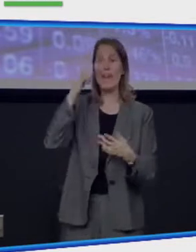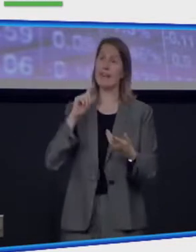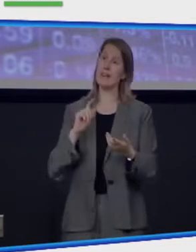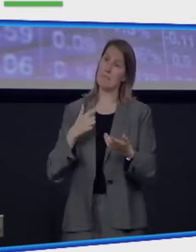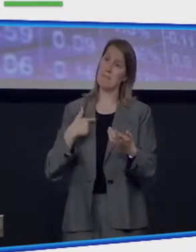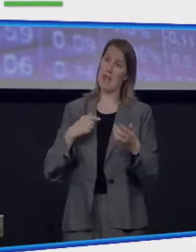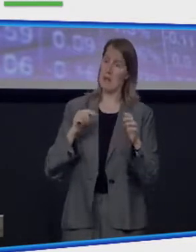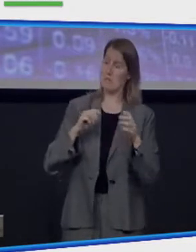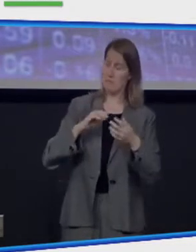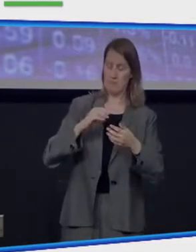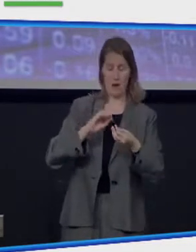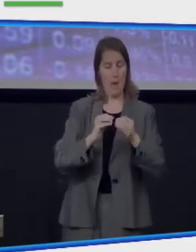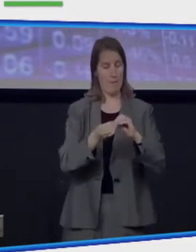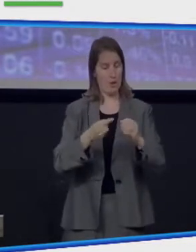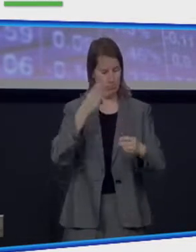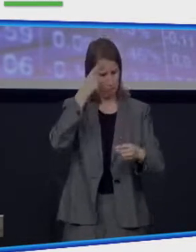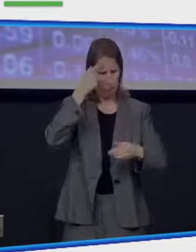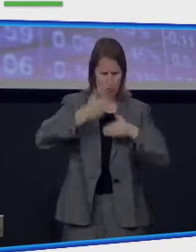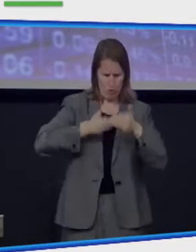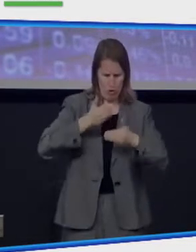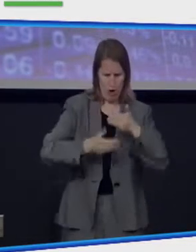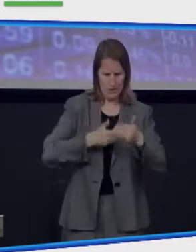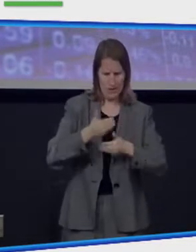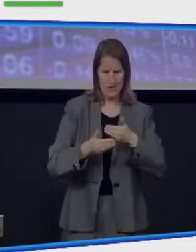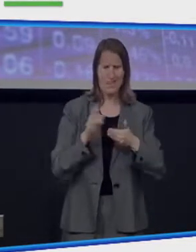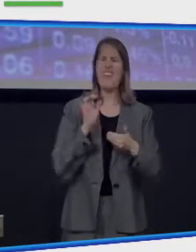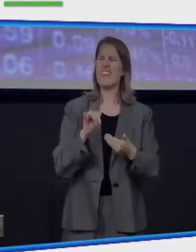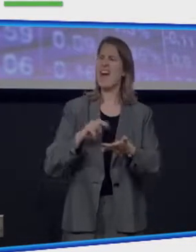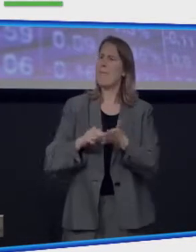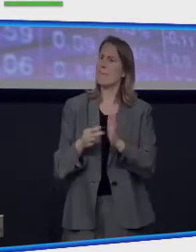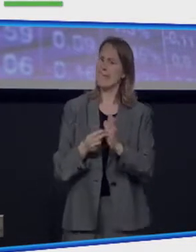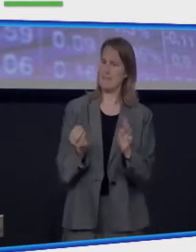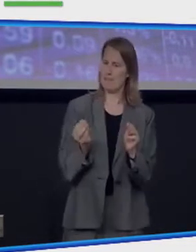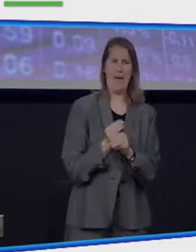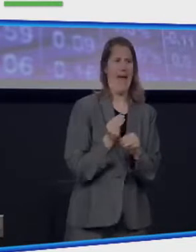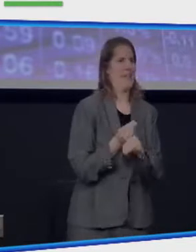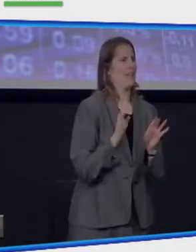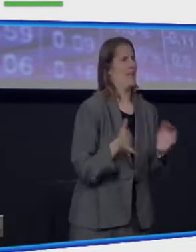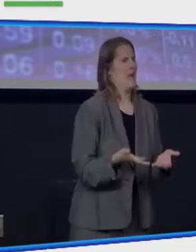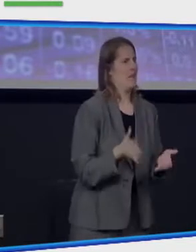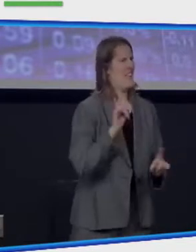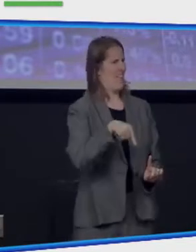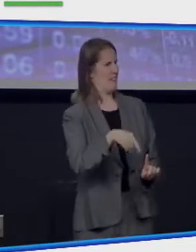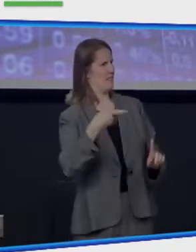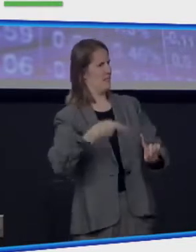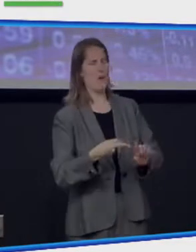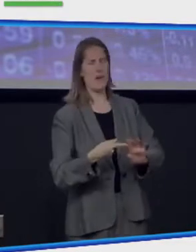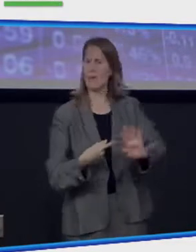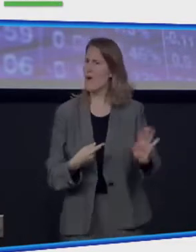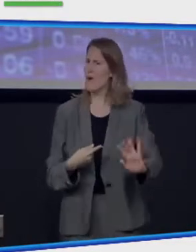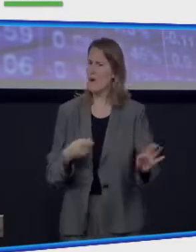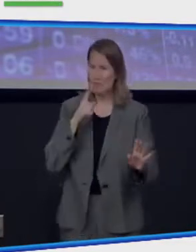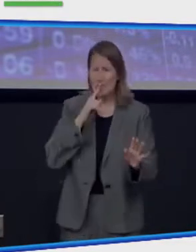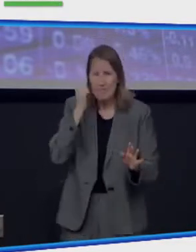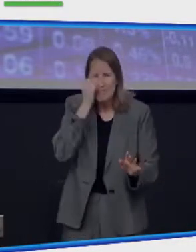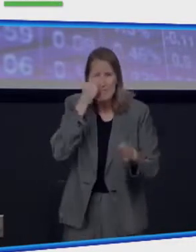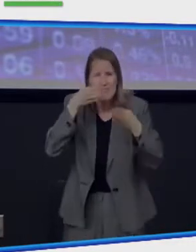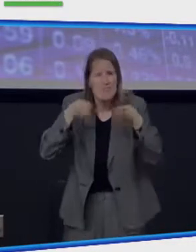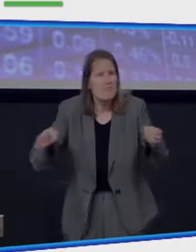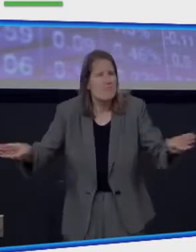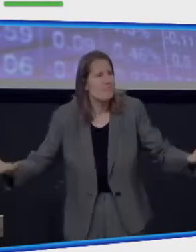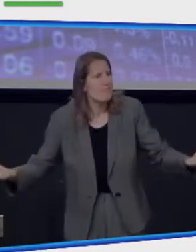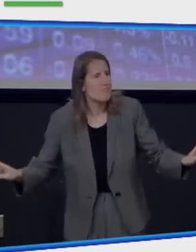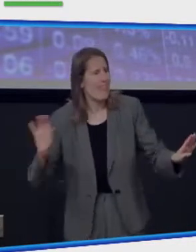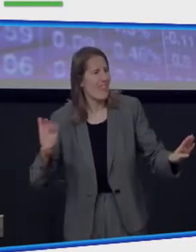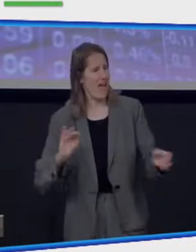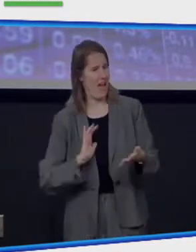to process numbers as restricted to the formal classroom, as restricted to the educational system, but as